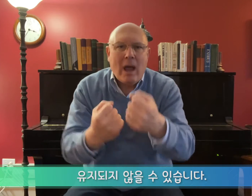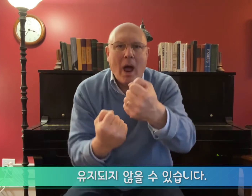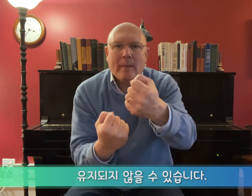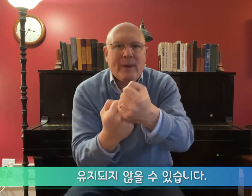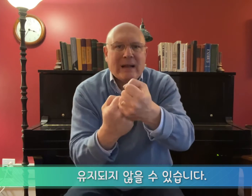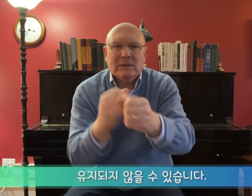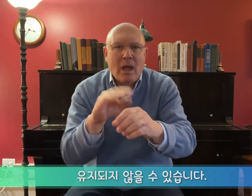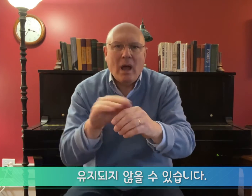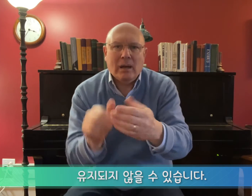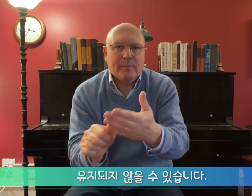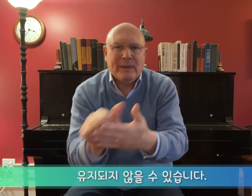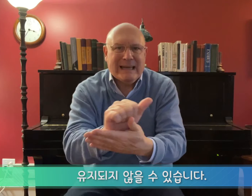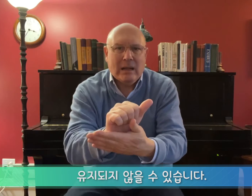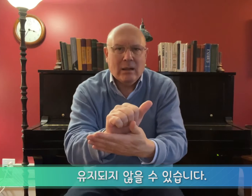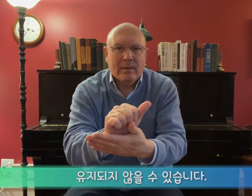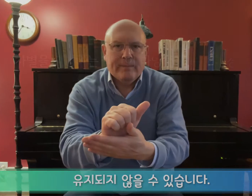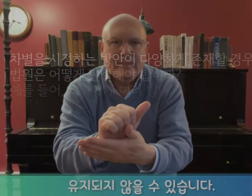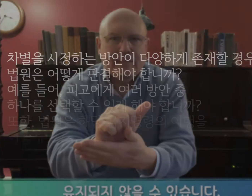would not be upheld on appeal.